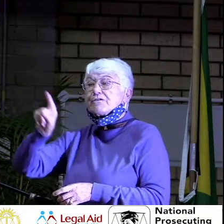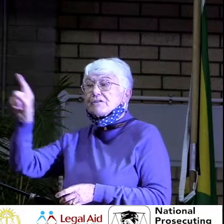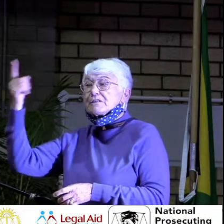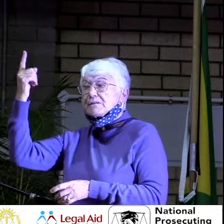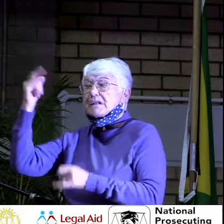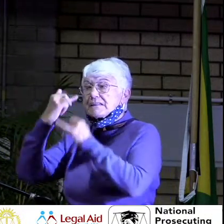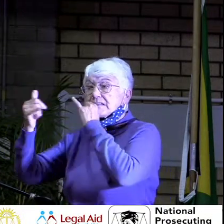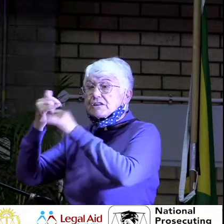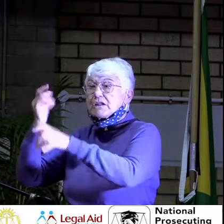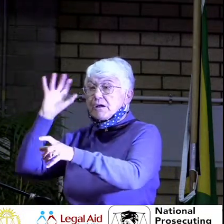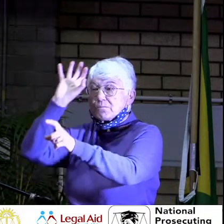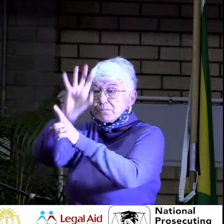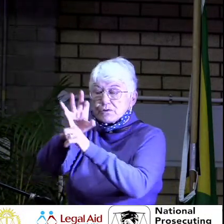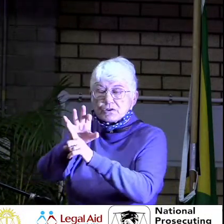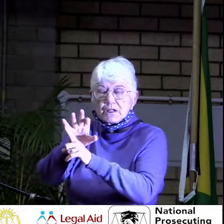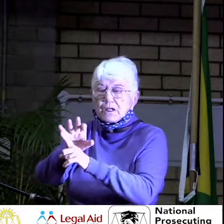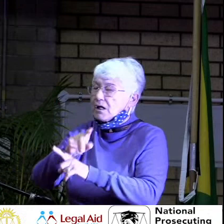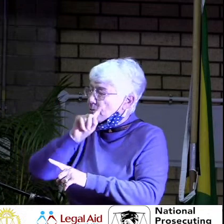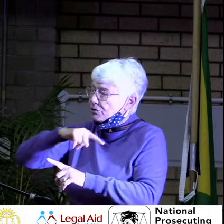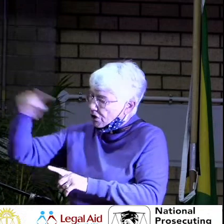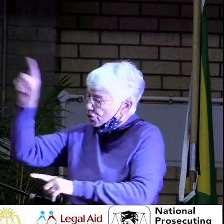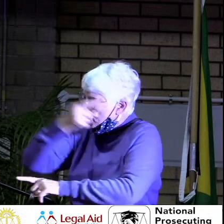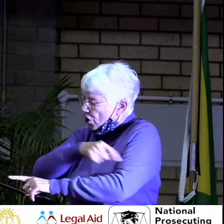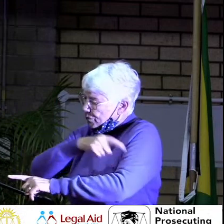ASAP. We